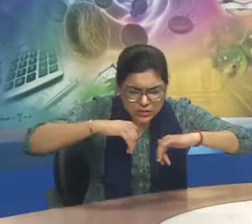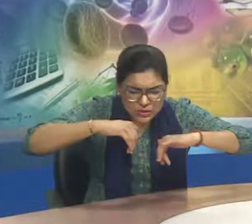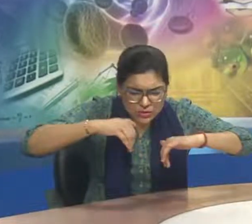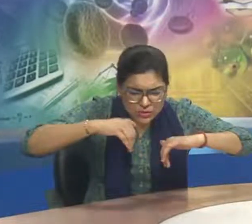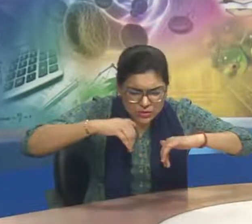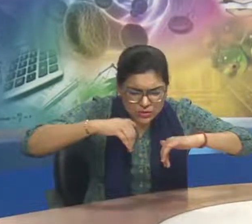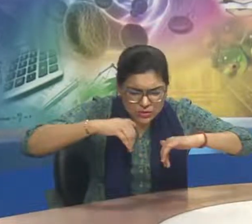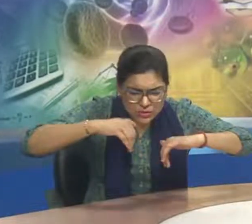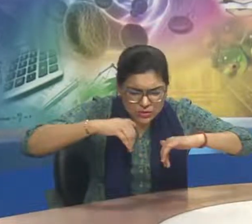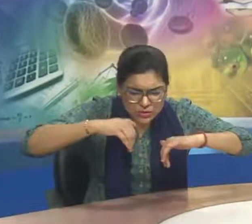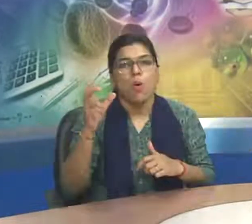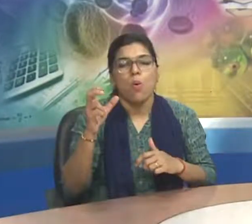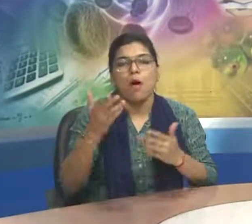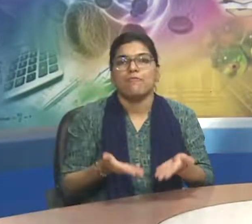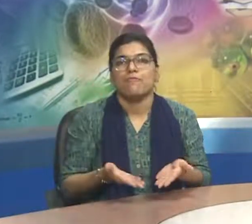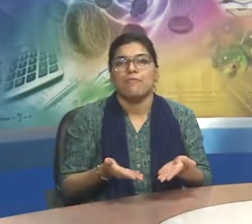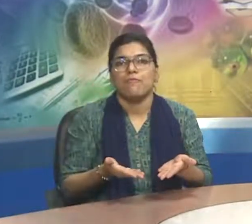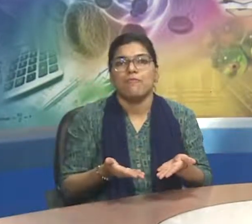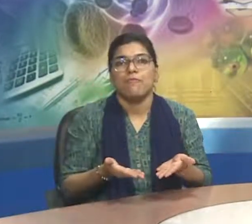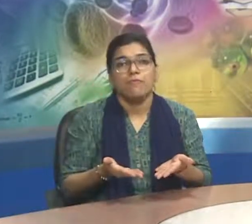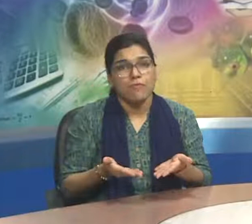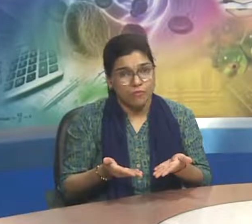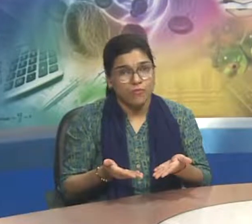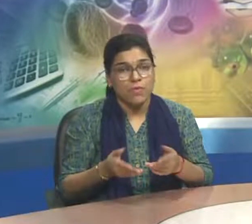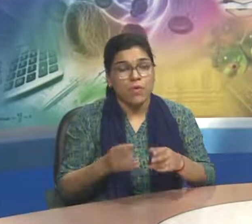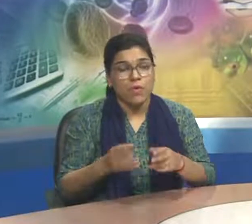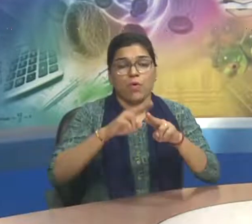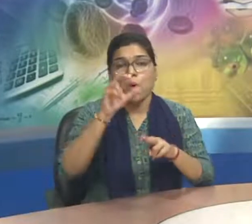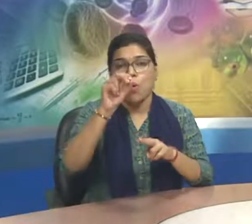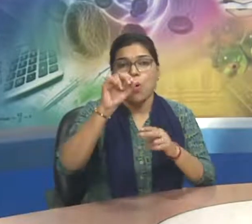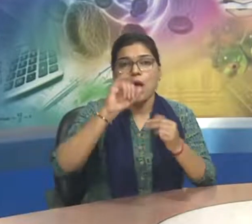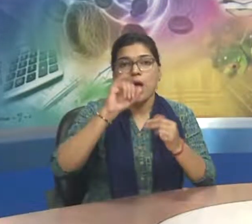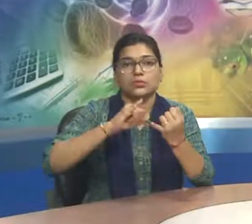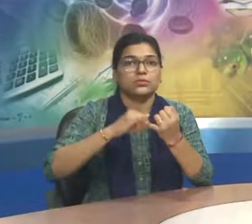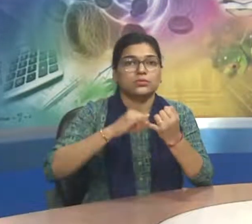And nowadays, whenever we need coal, we extract